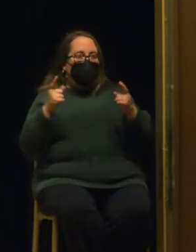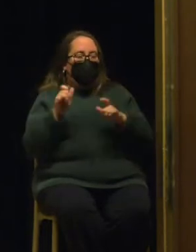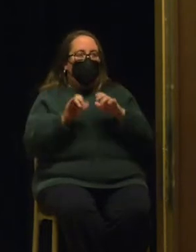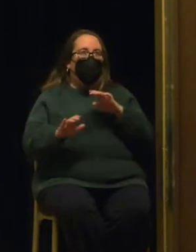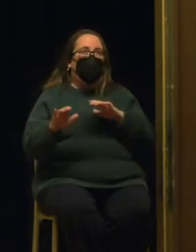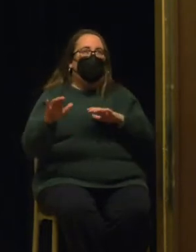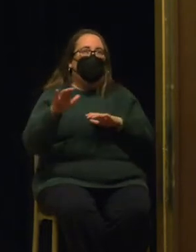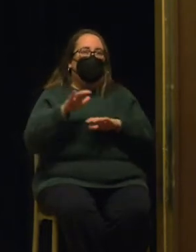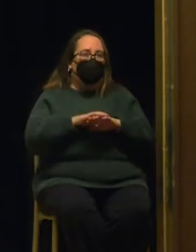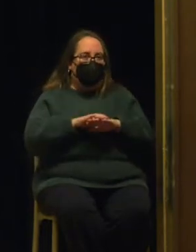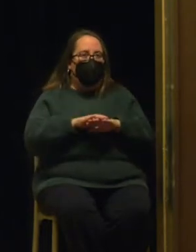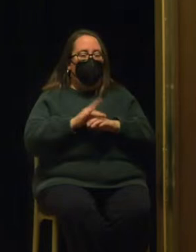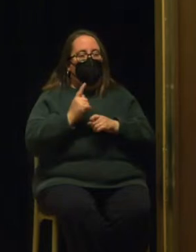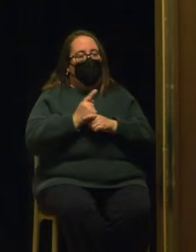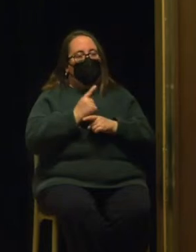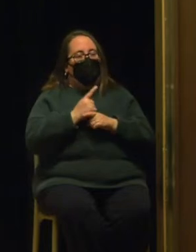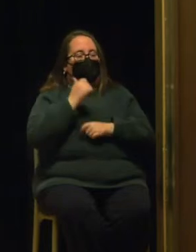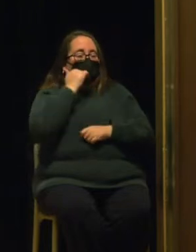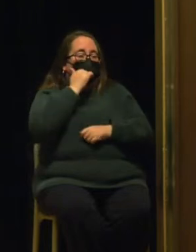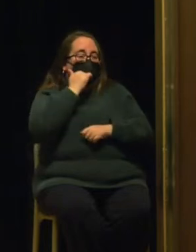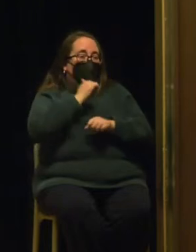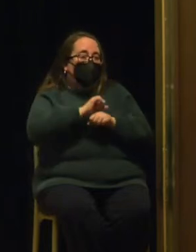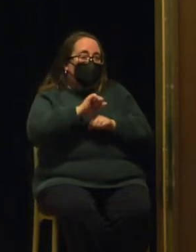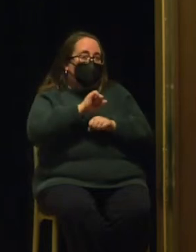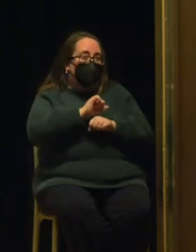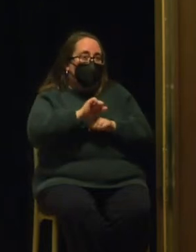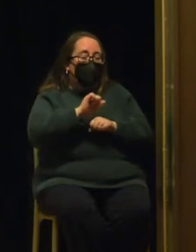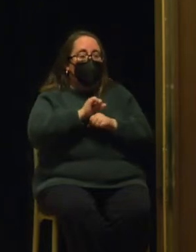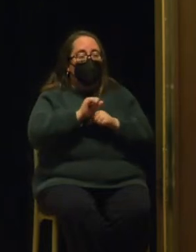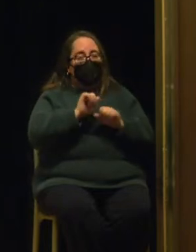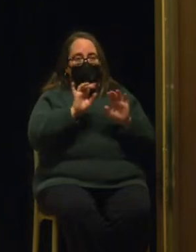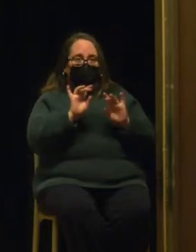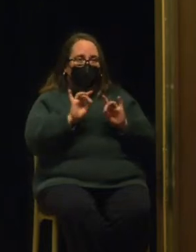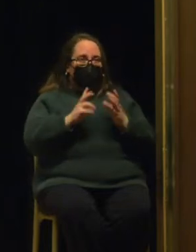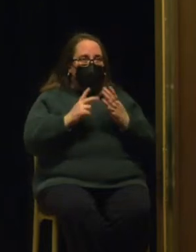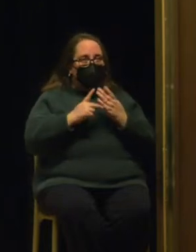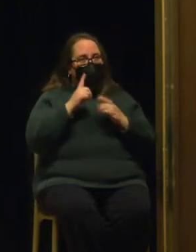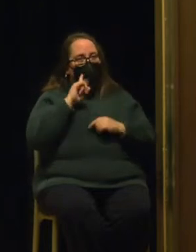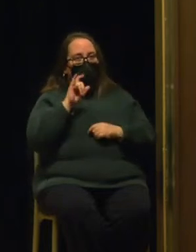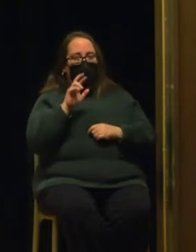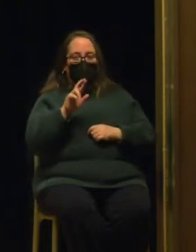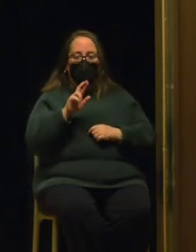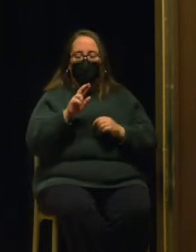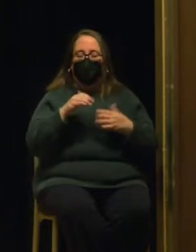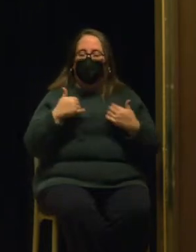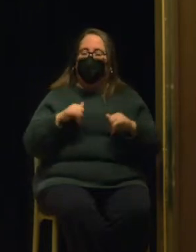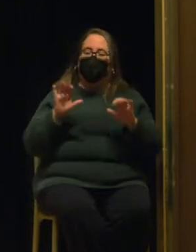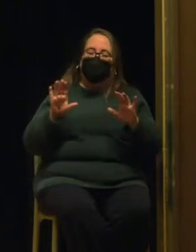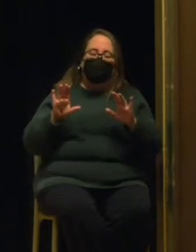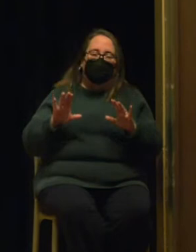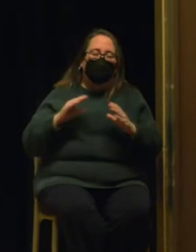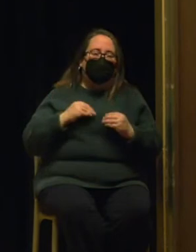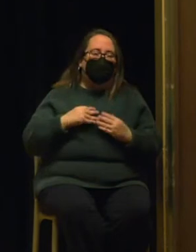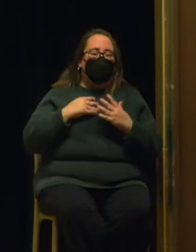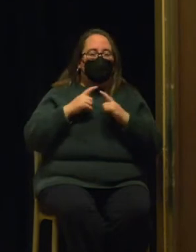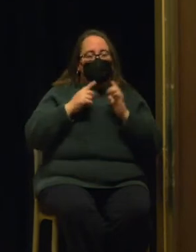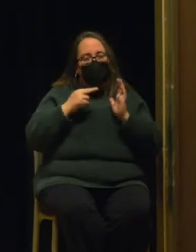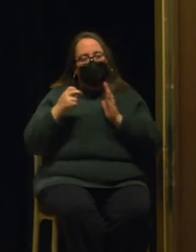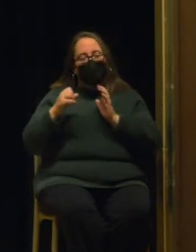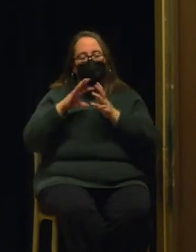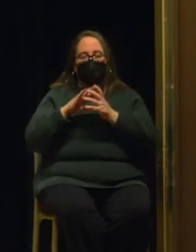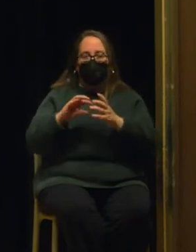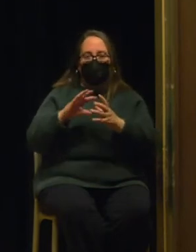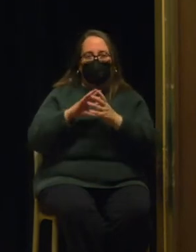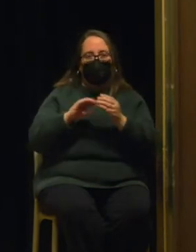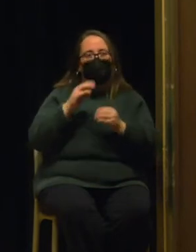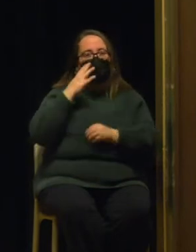of our regular day-to-day work, putting programming on the air. It's just so extraordinary and refreshing to read your story because